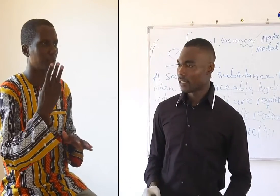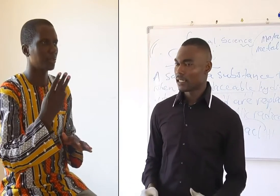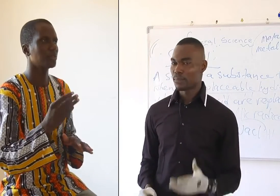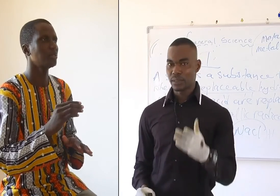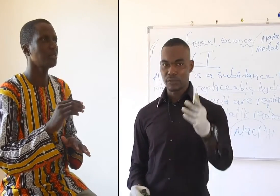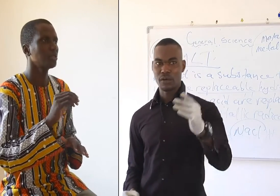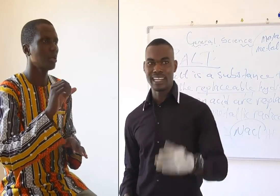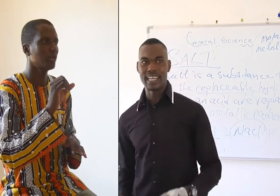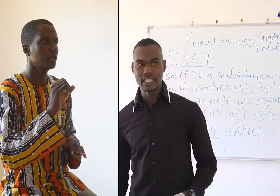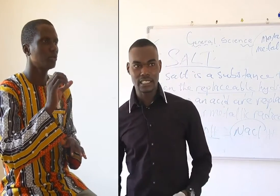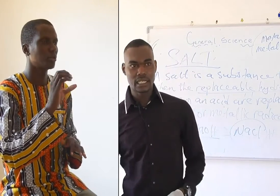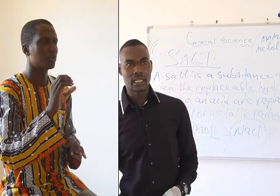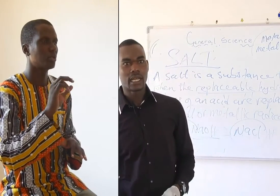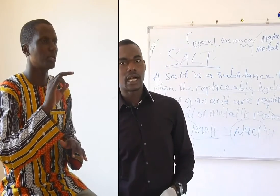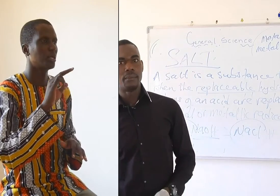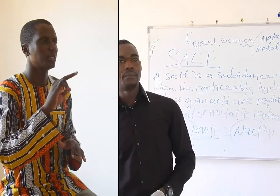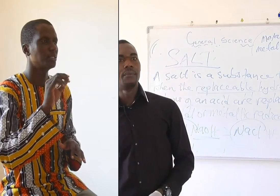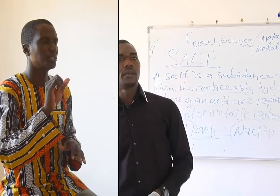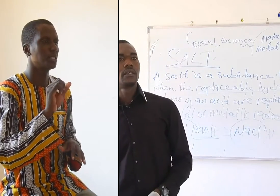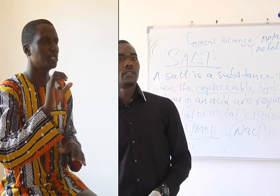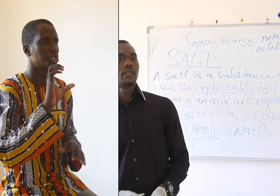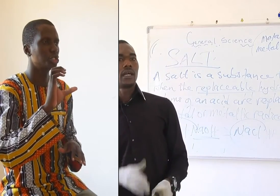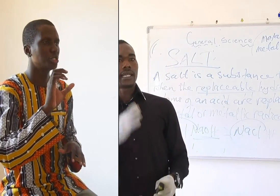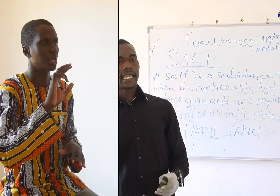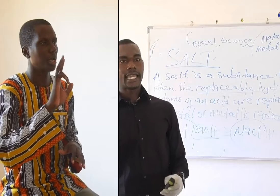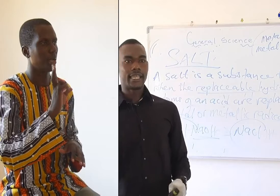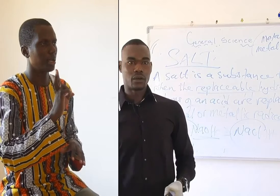nitrate. The formula is